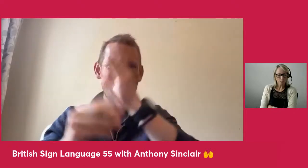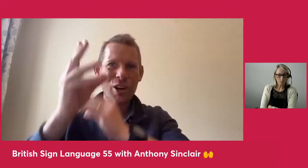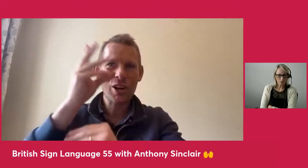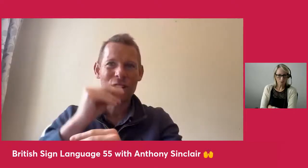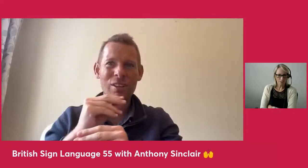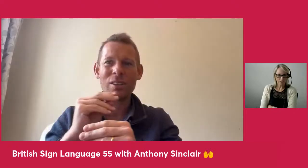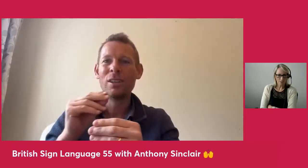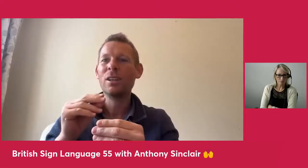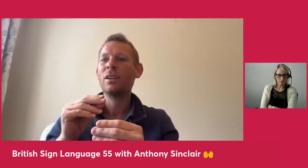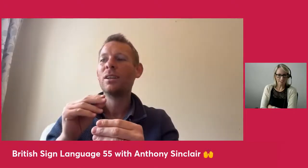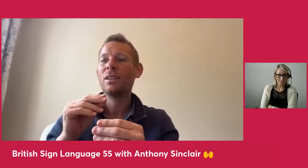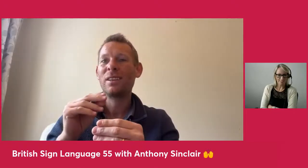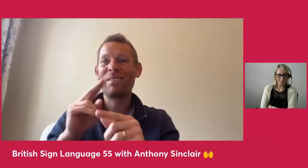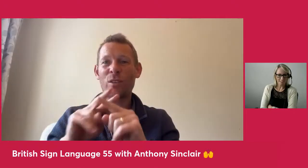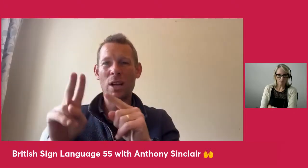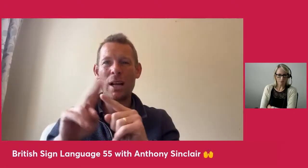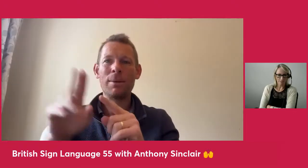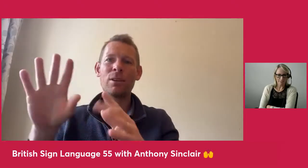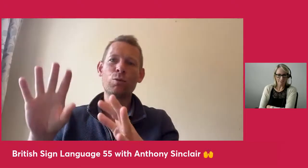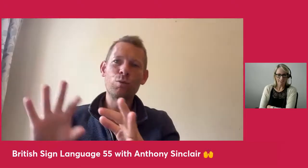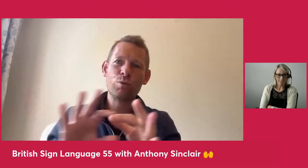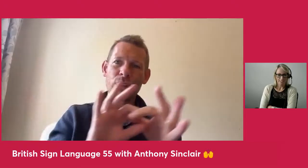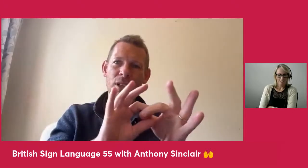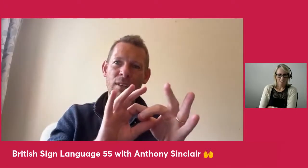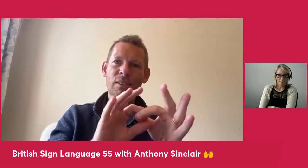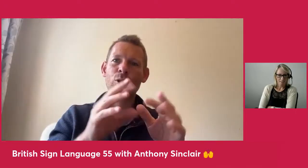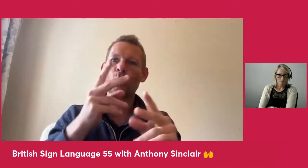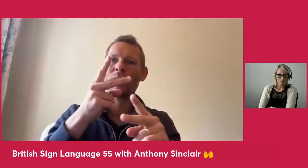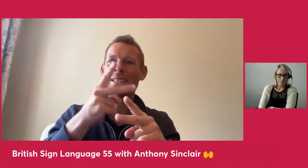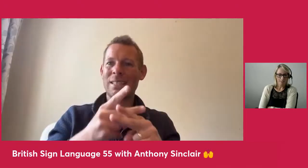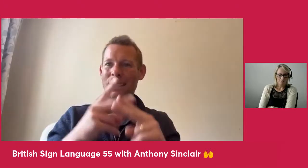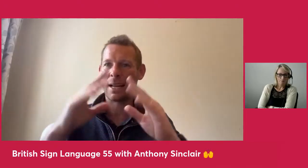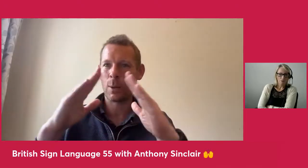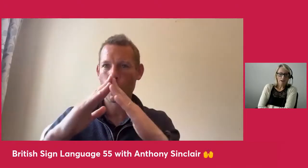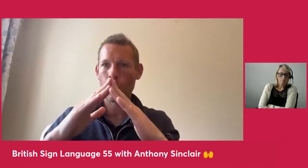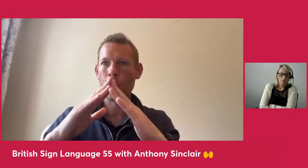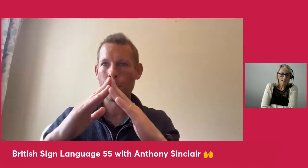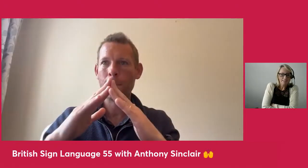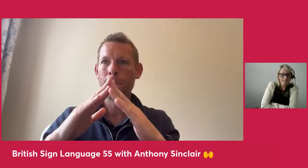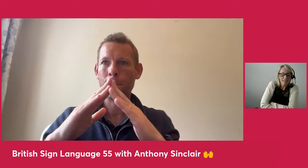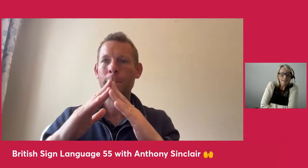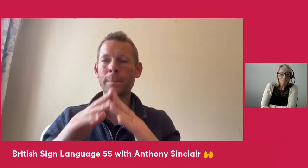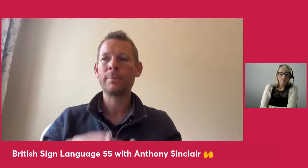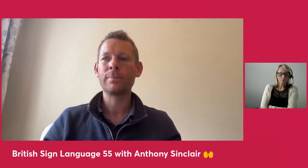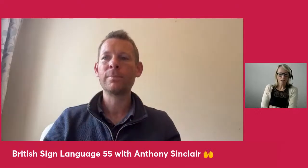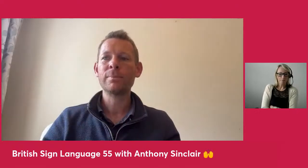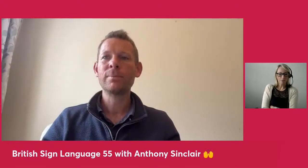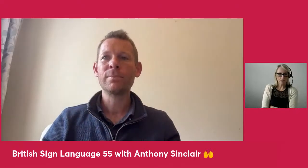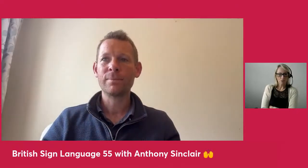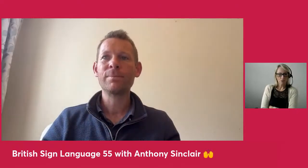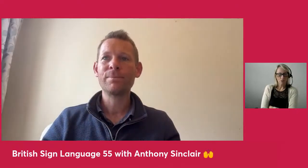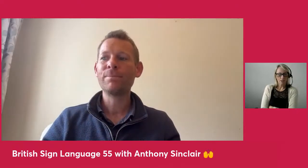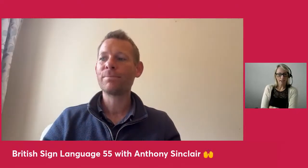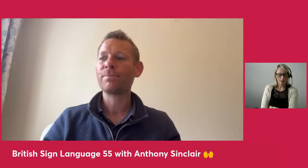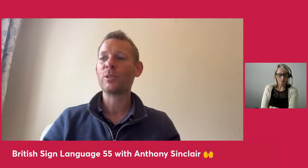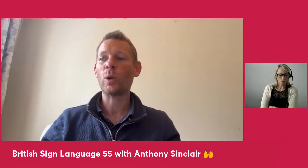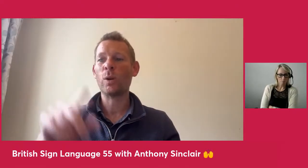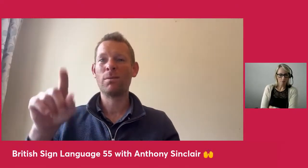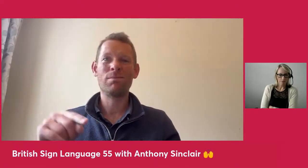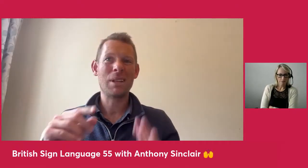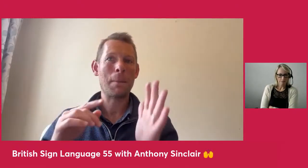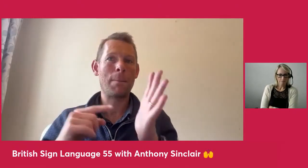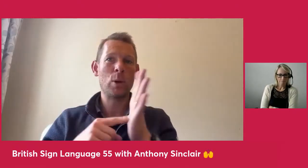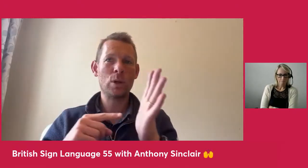So hopefully you enjoyed learning those signs today with us. That vocabulary, as I said, is relevant to a care